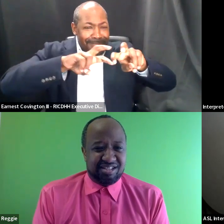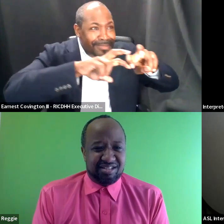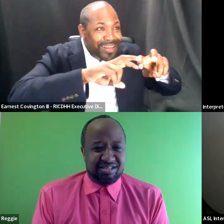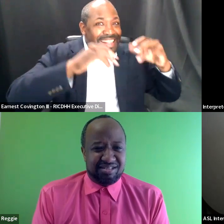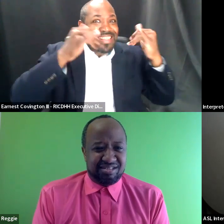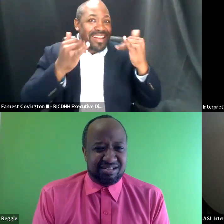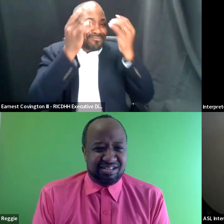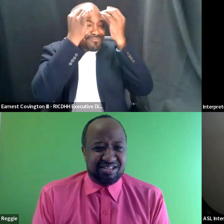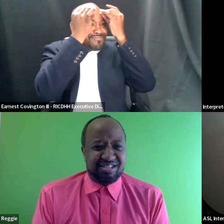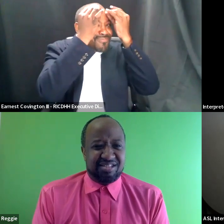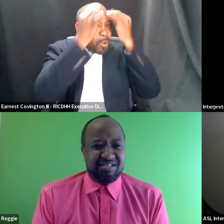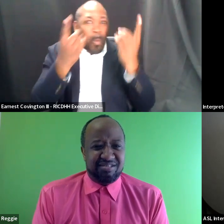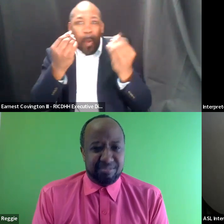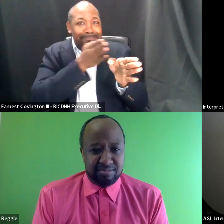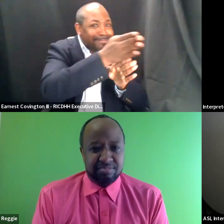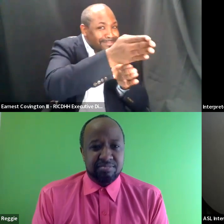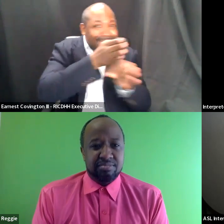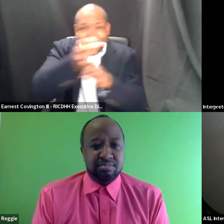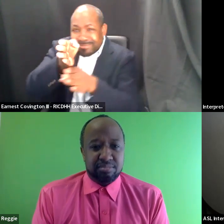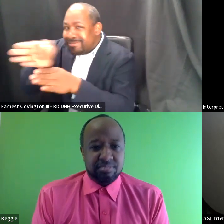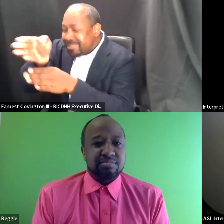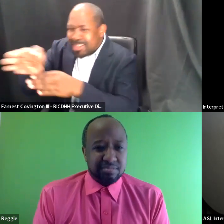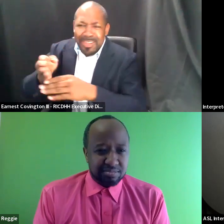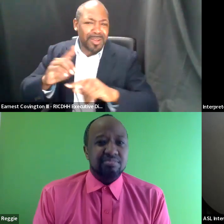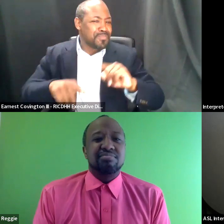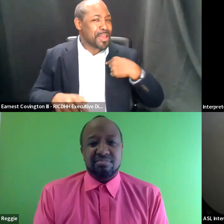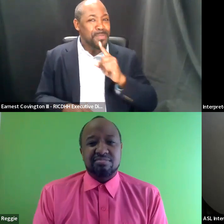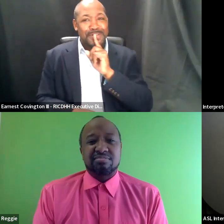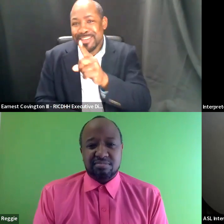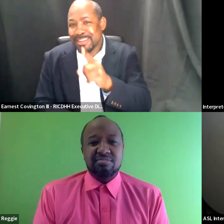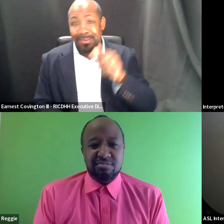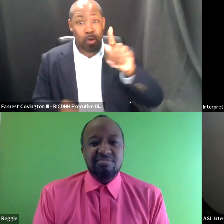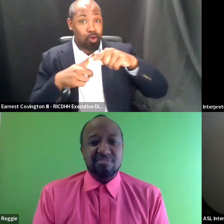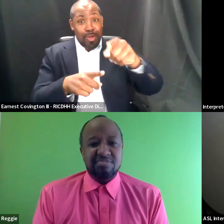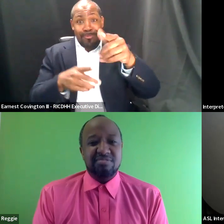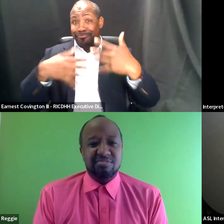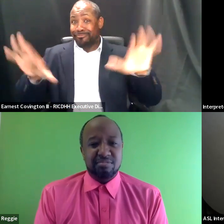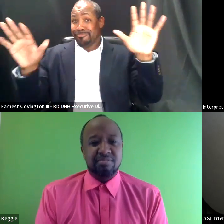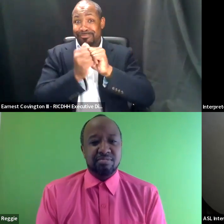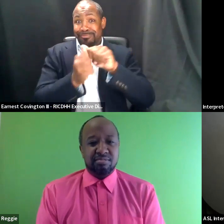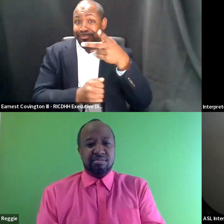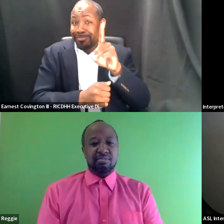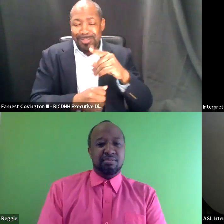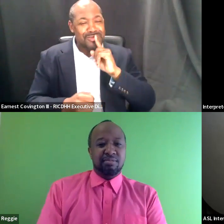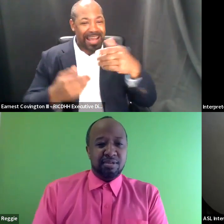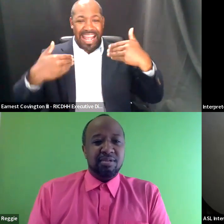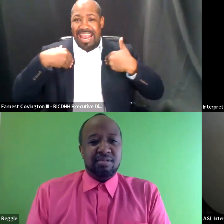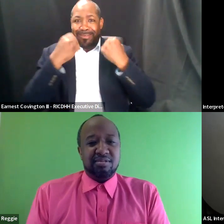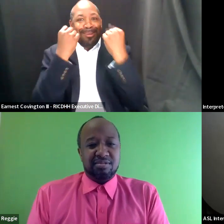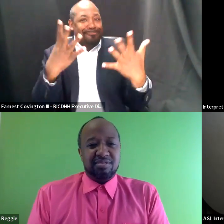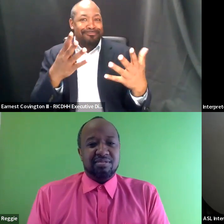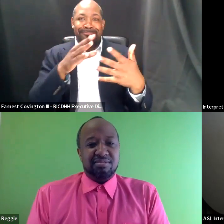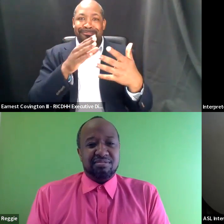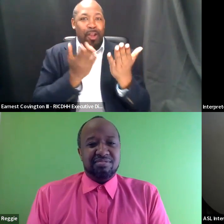No, I mean, I know it's maybe too soon to tell, but it's wonderful to hear all of these, various options and tracks that you might